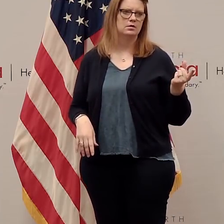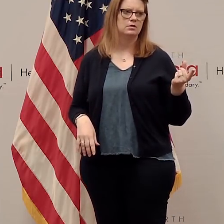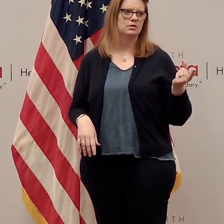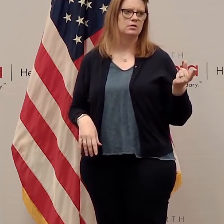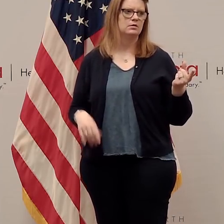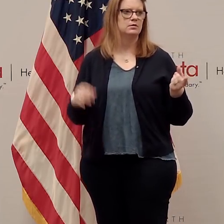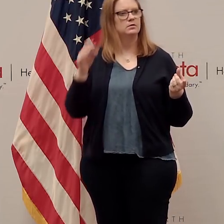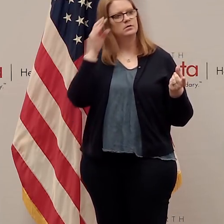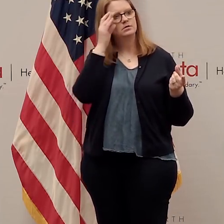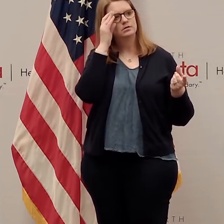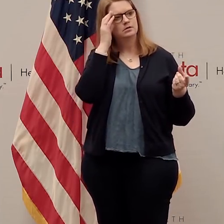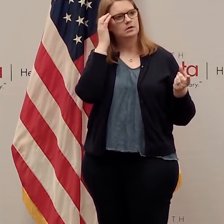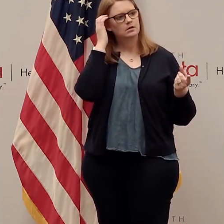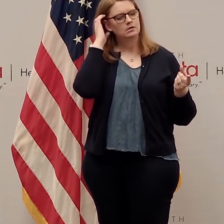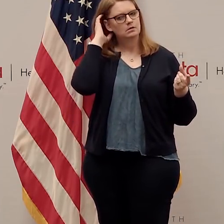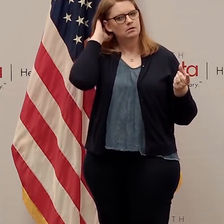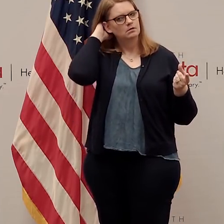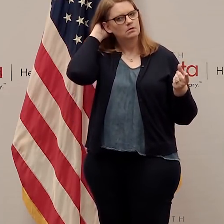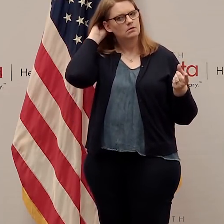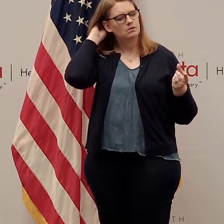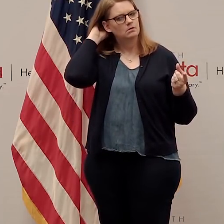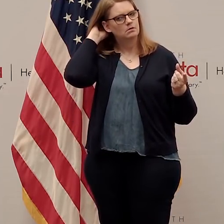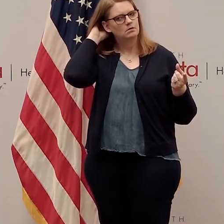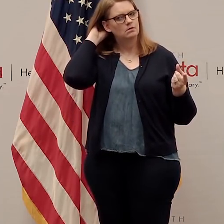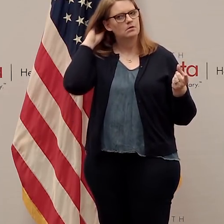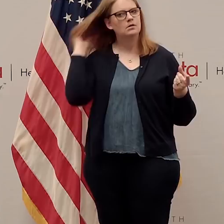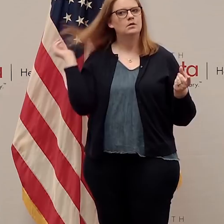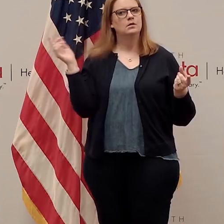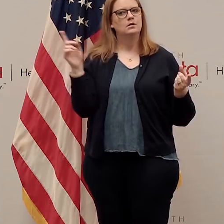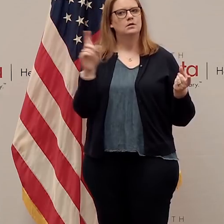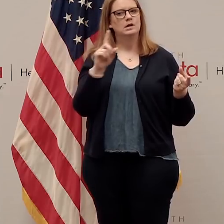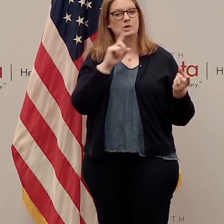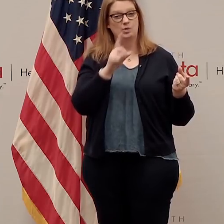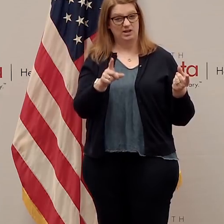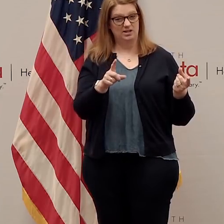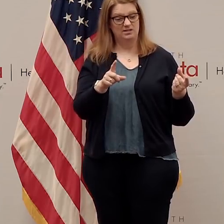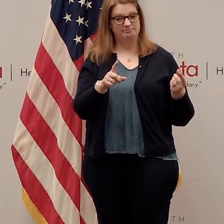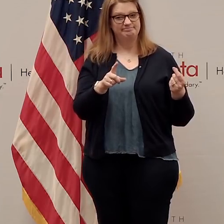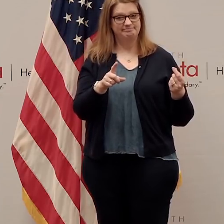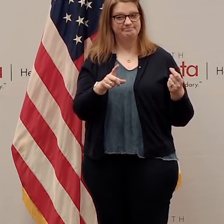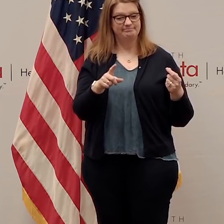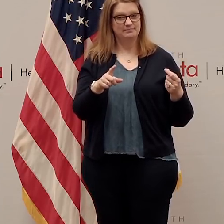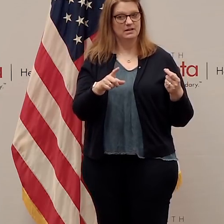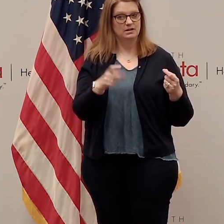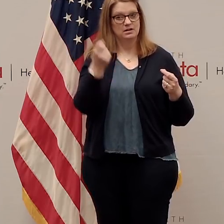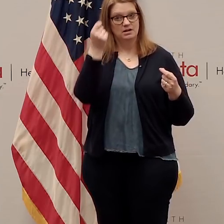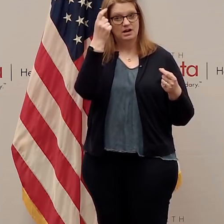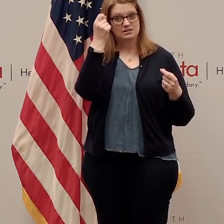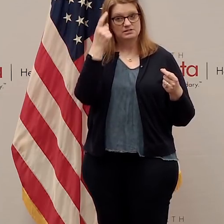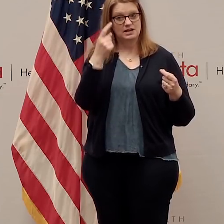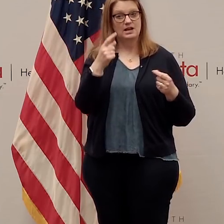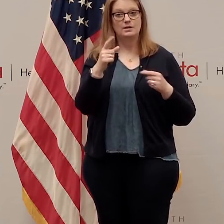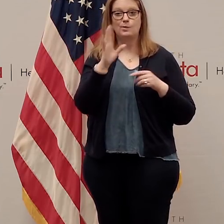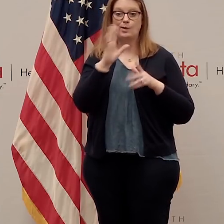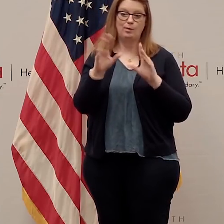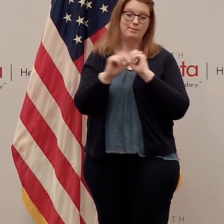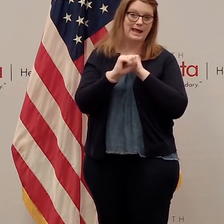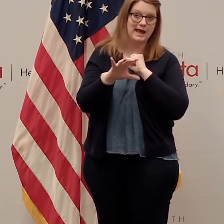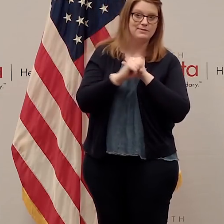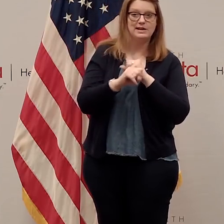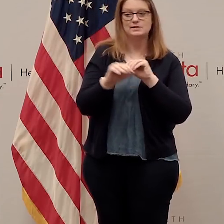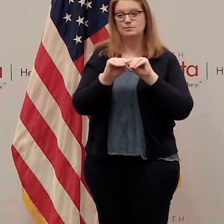the real reality across thousands of businesses is that people are going to want to follow these. We're going to publicize them. We're going to put them out